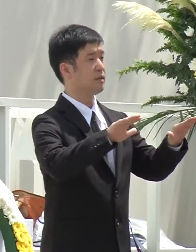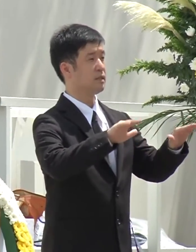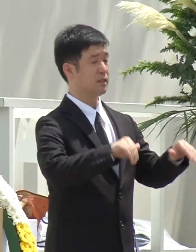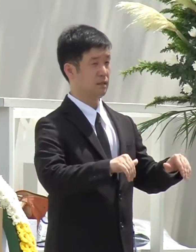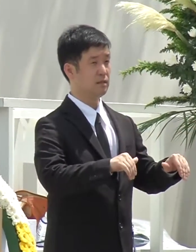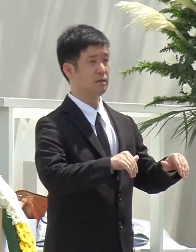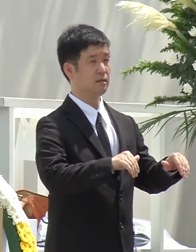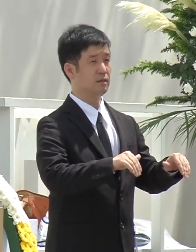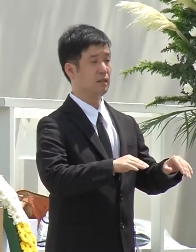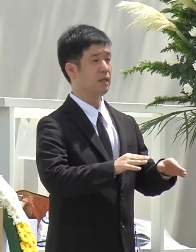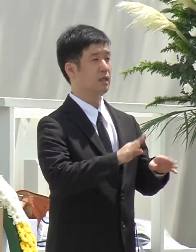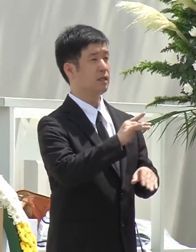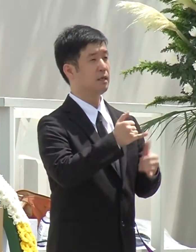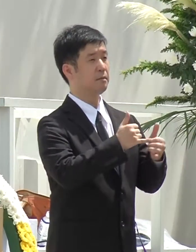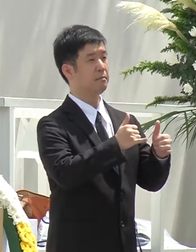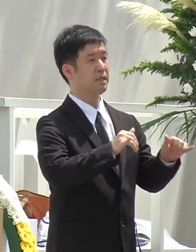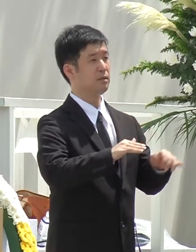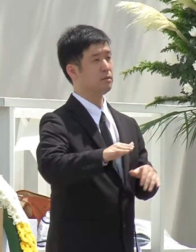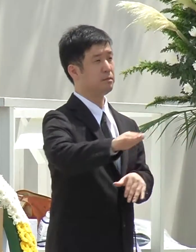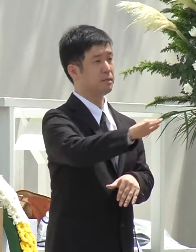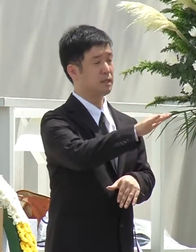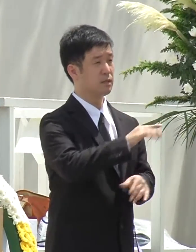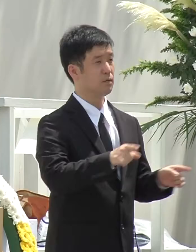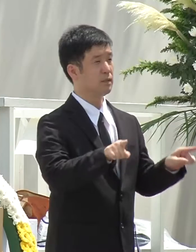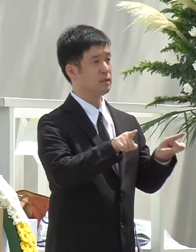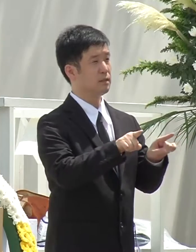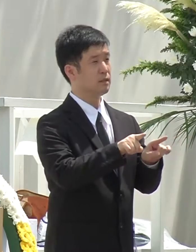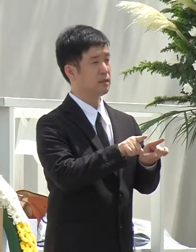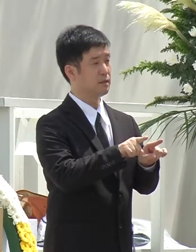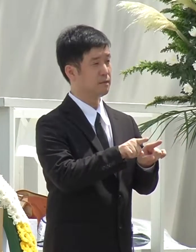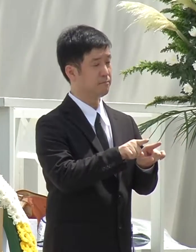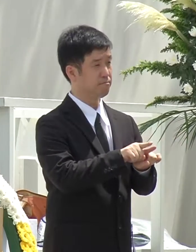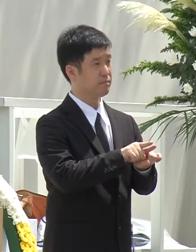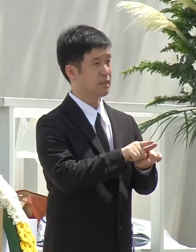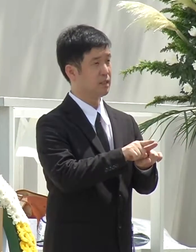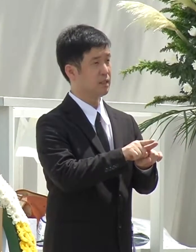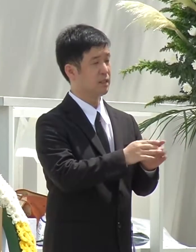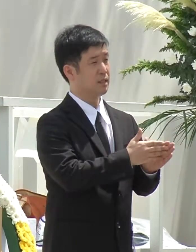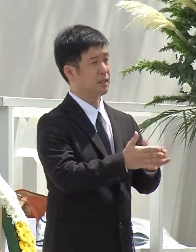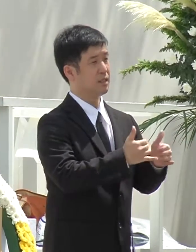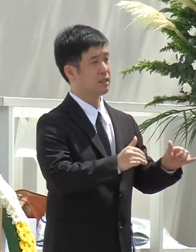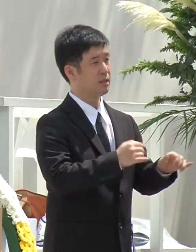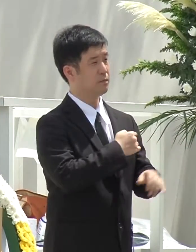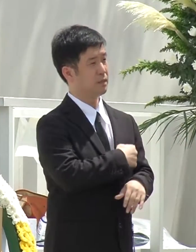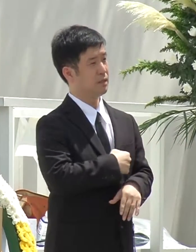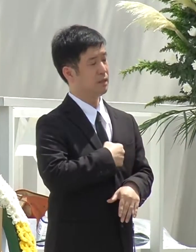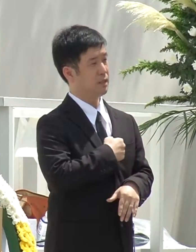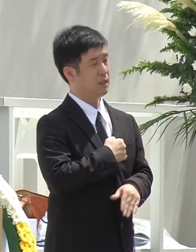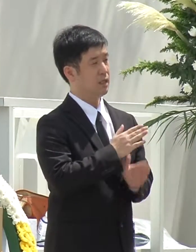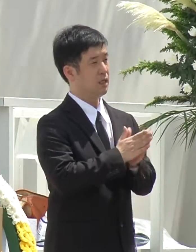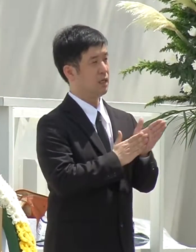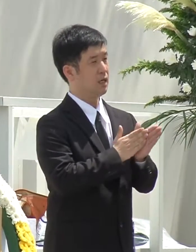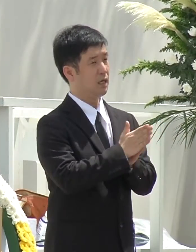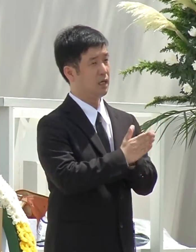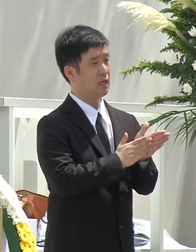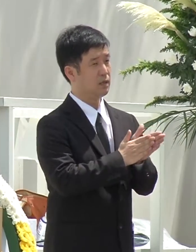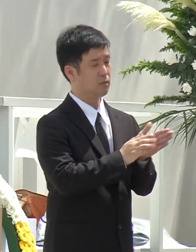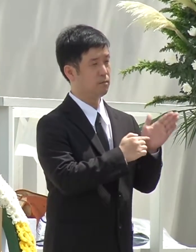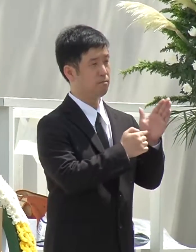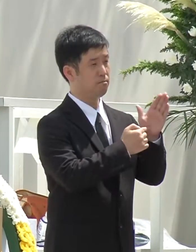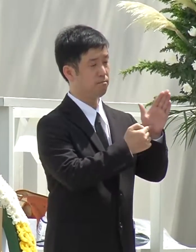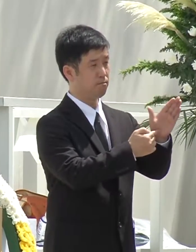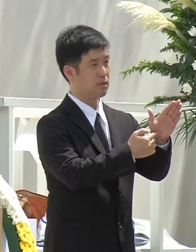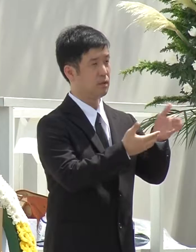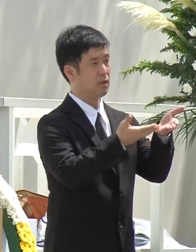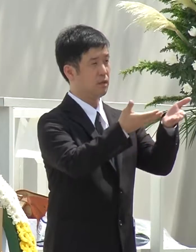On the occasion of Nagasaki Peace Ceremony, I offer my heartfelt prayers to the victims of the atomic bombing together